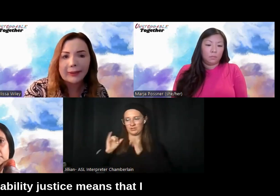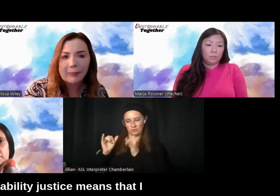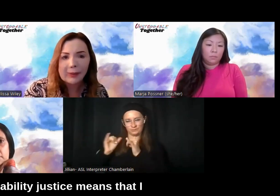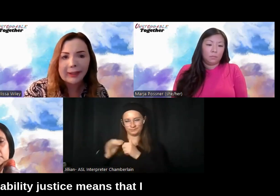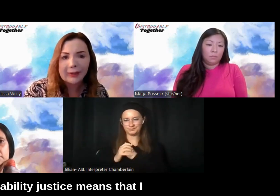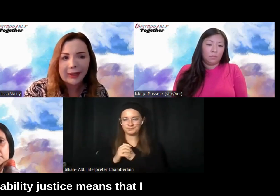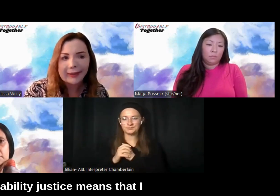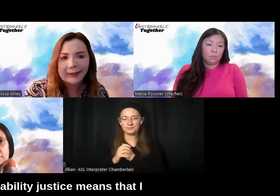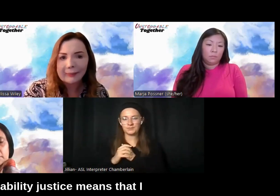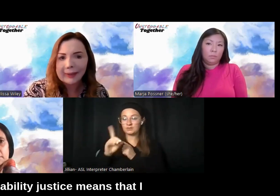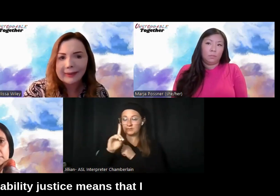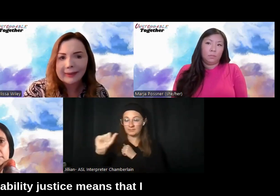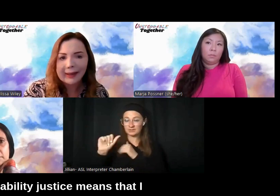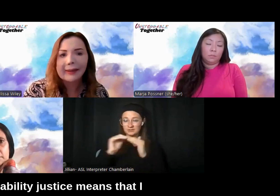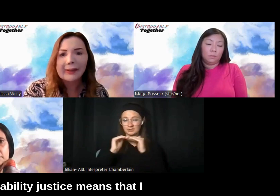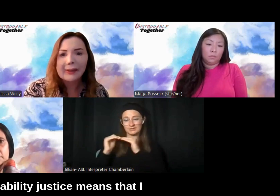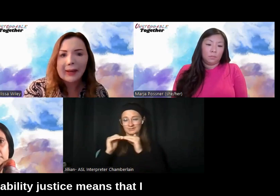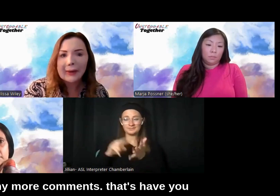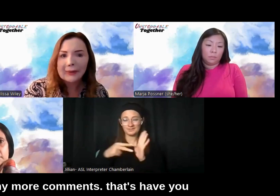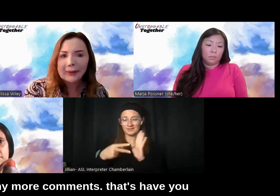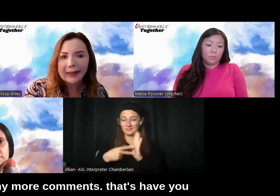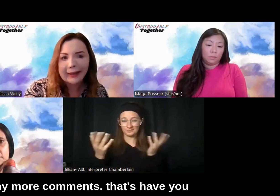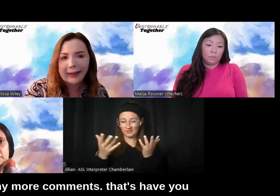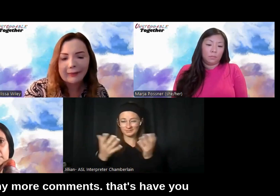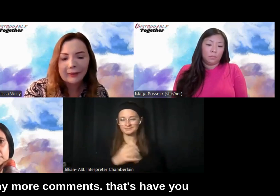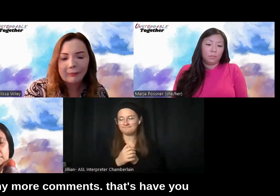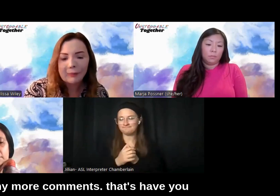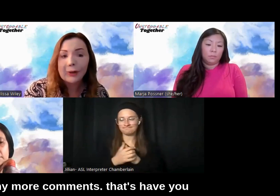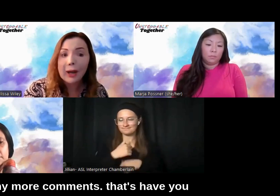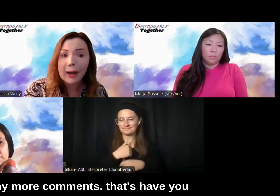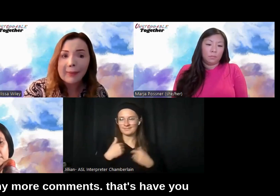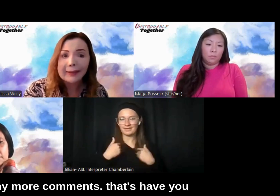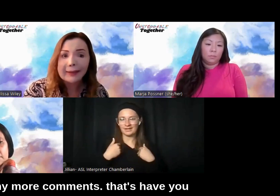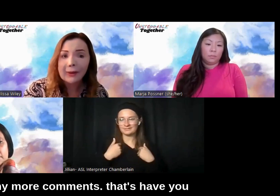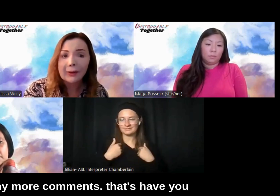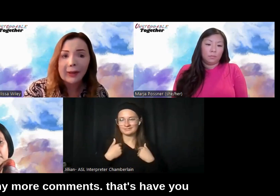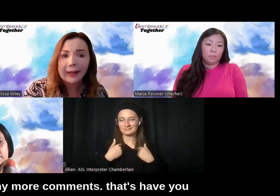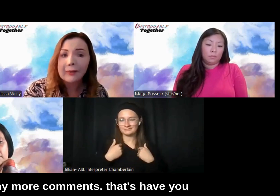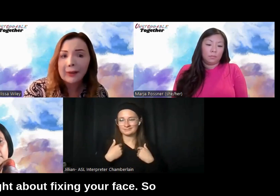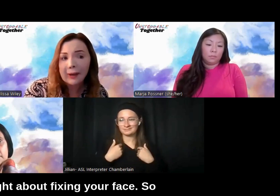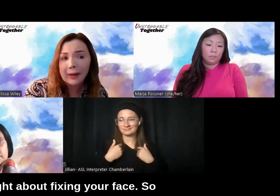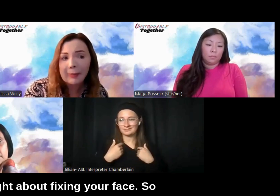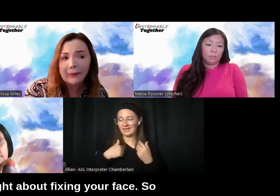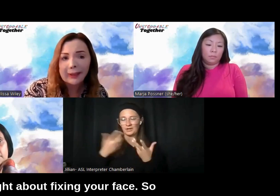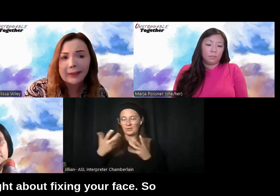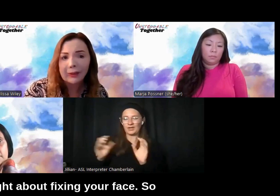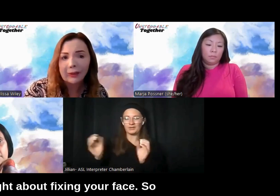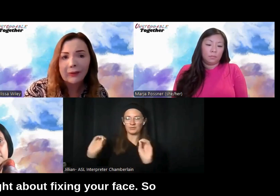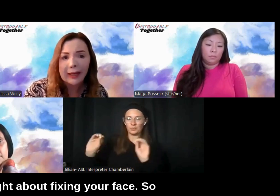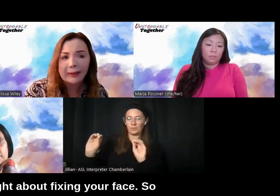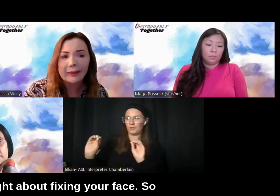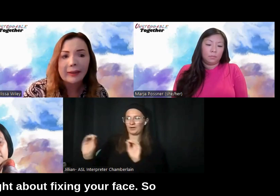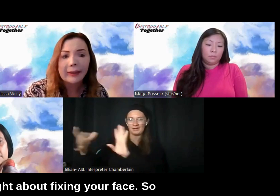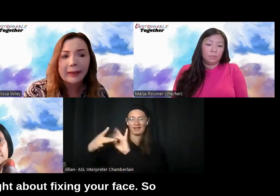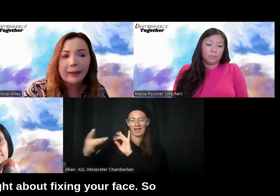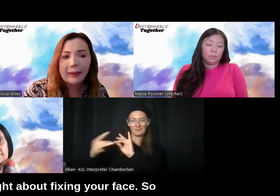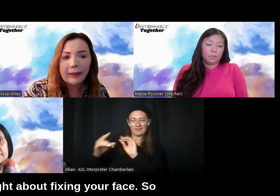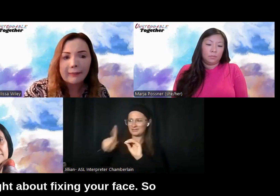So disability justice means that I don't get any more comments that are like, have you thought about fixing your